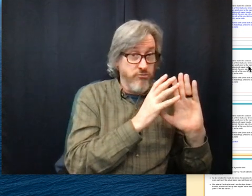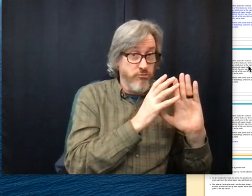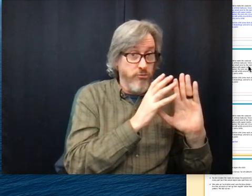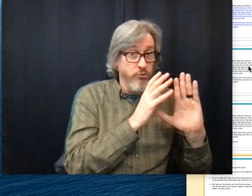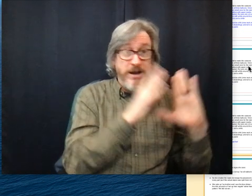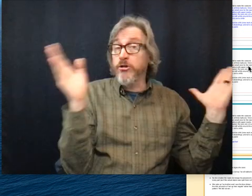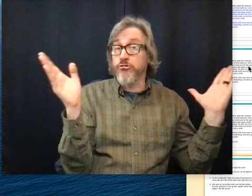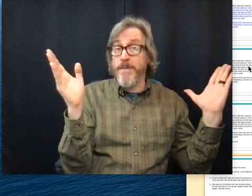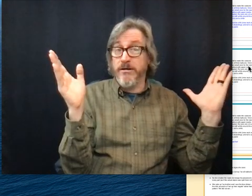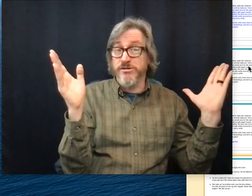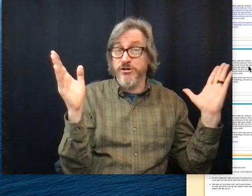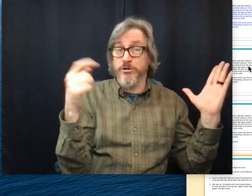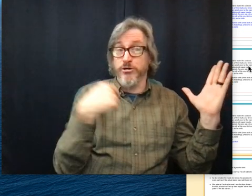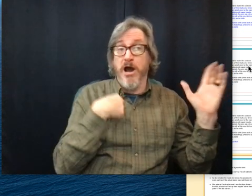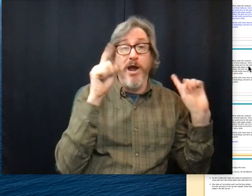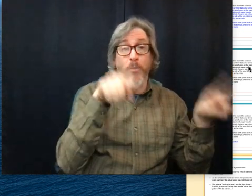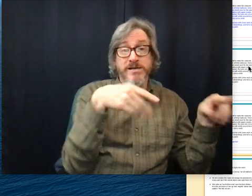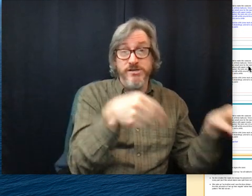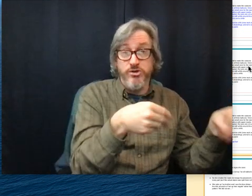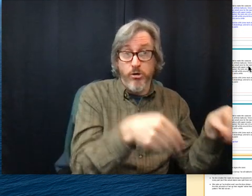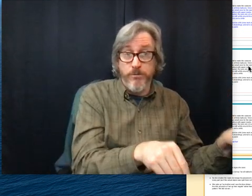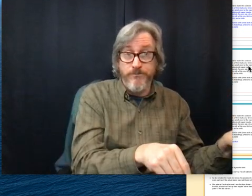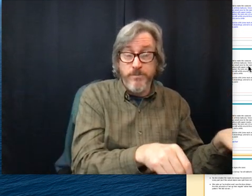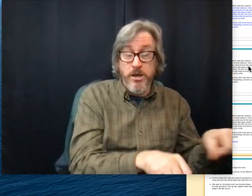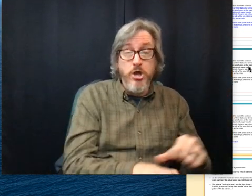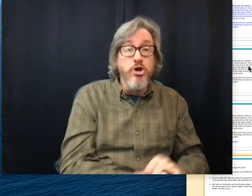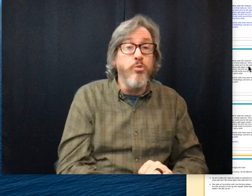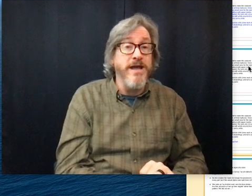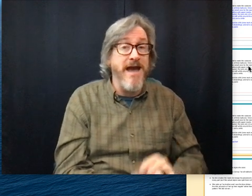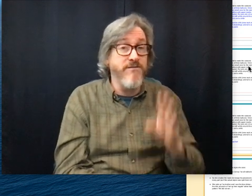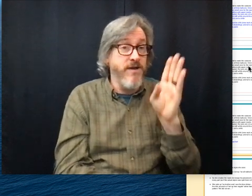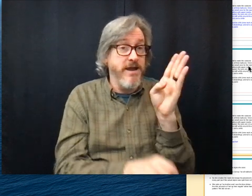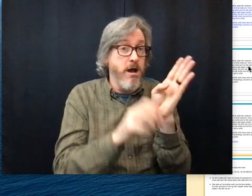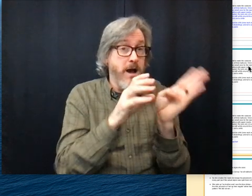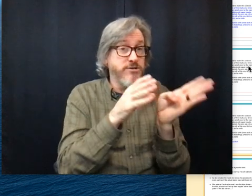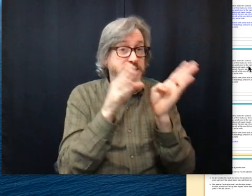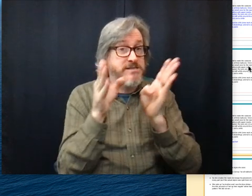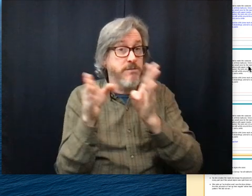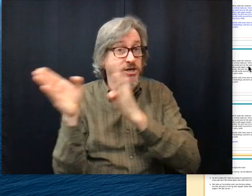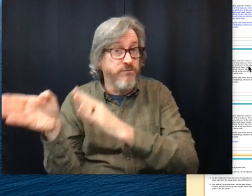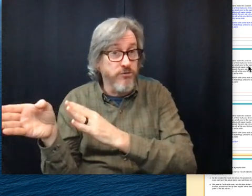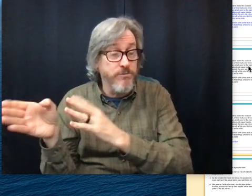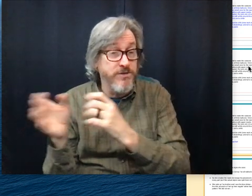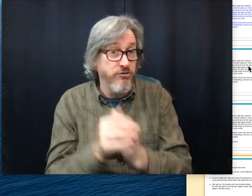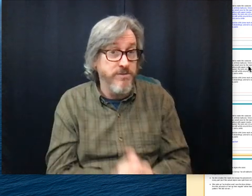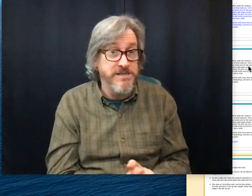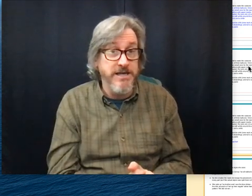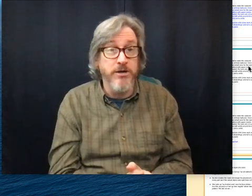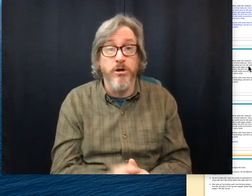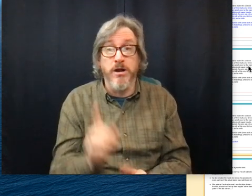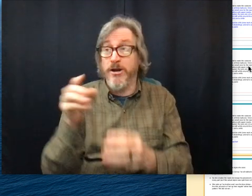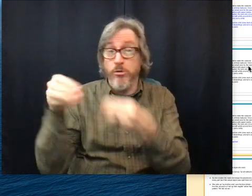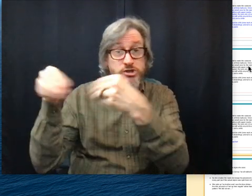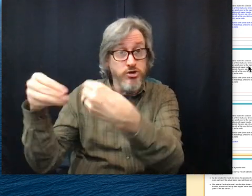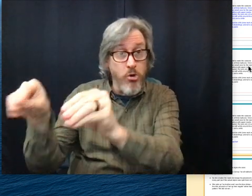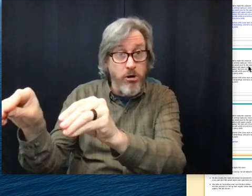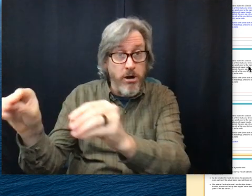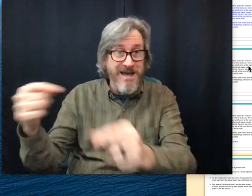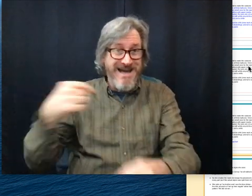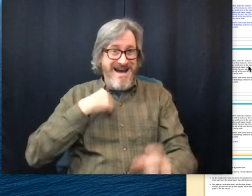the regular grammatical structure. I went to the store. We have an object-subject verb that you've been seeing where I